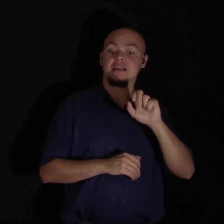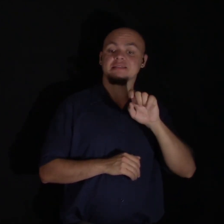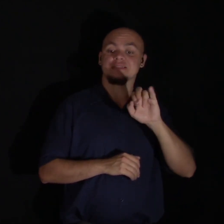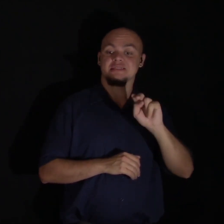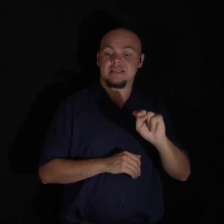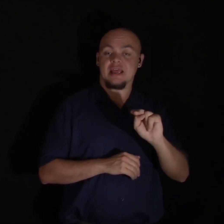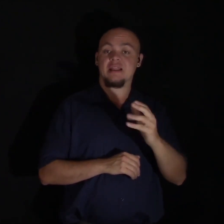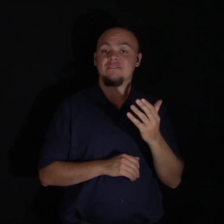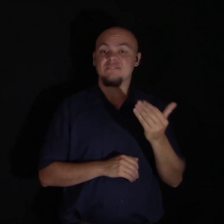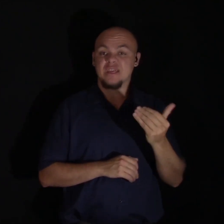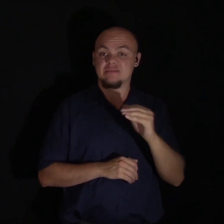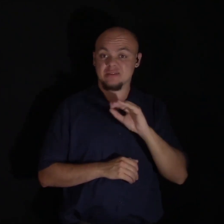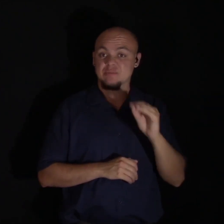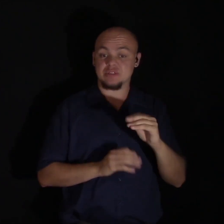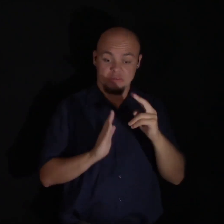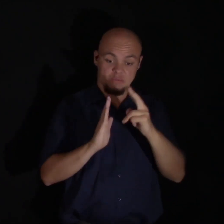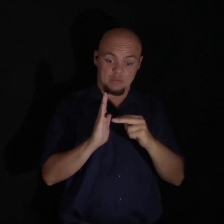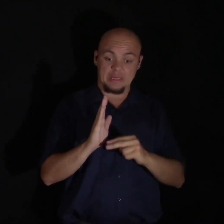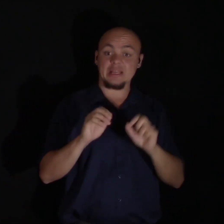15%.